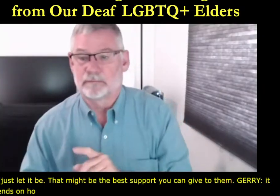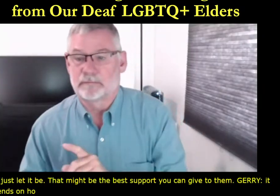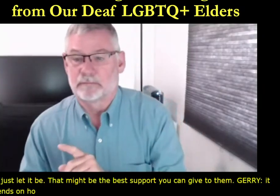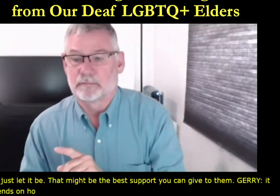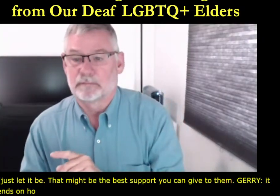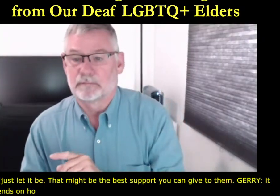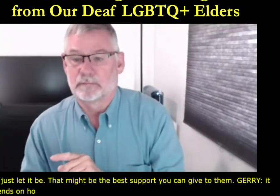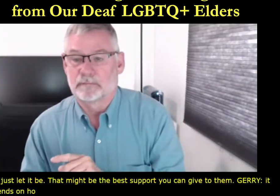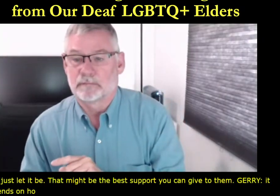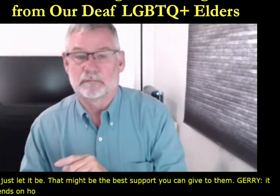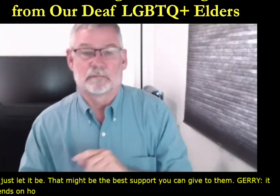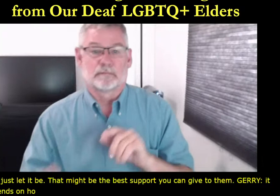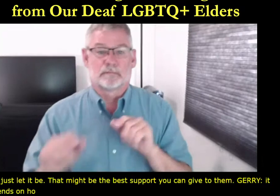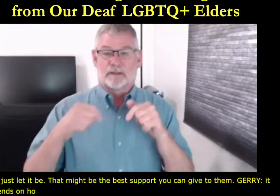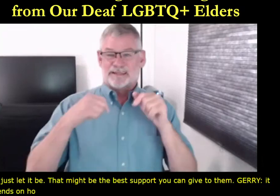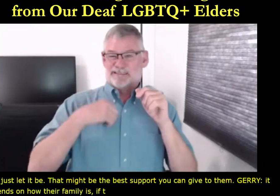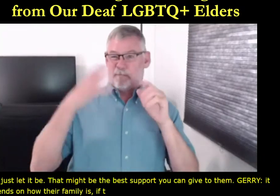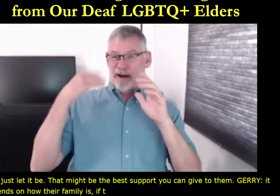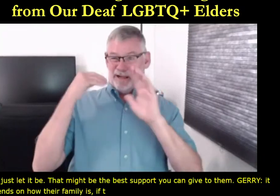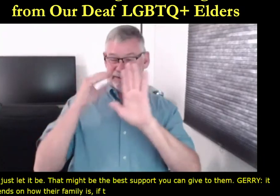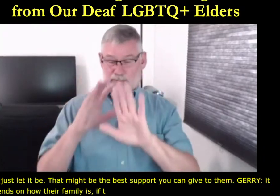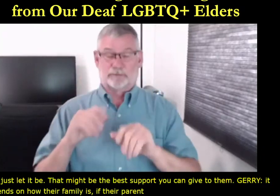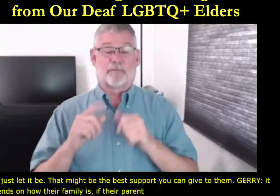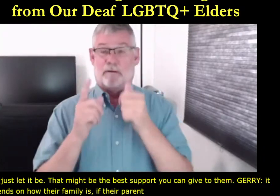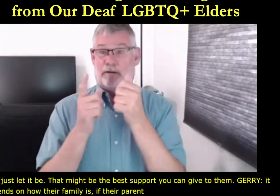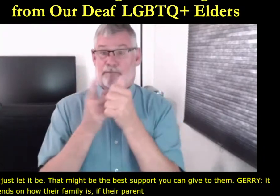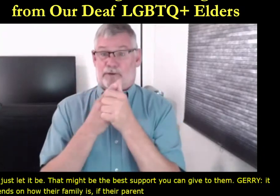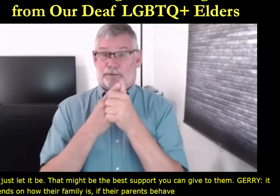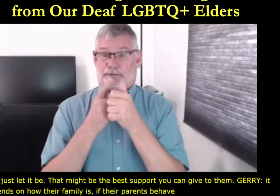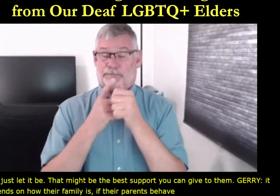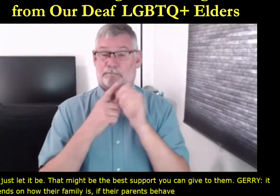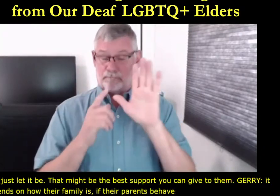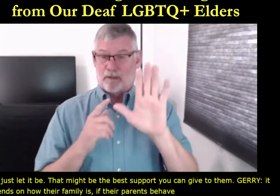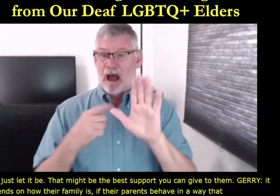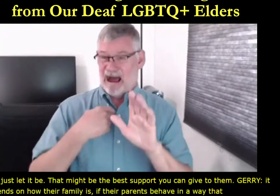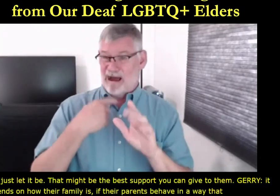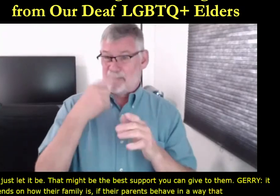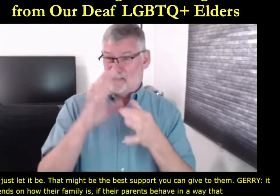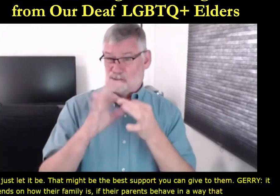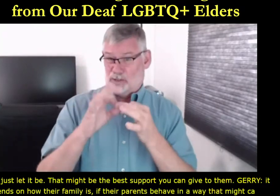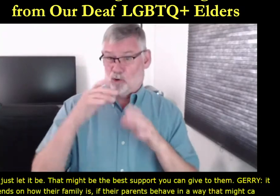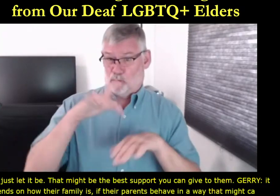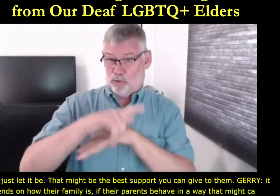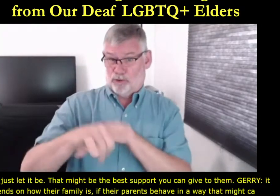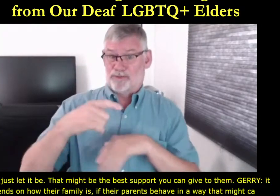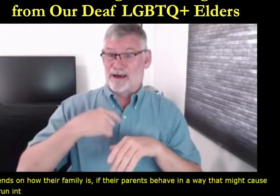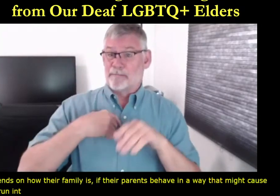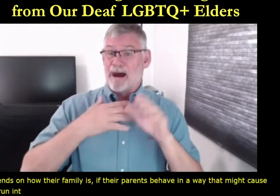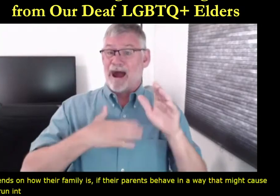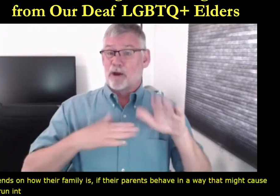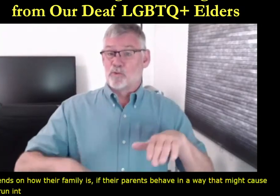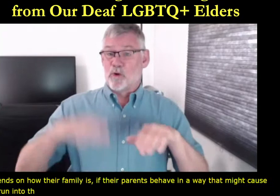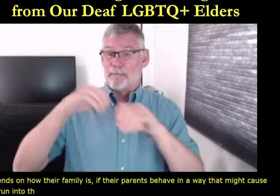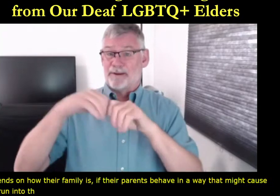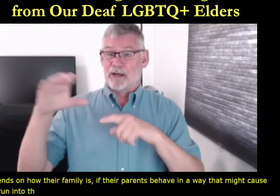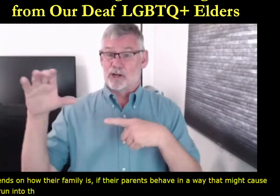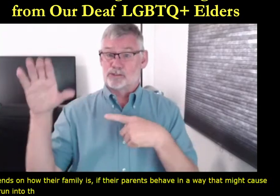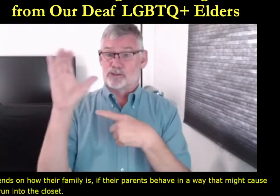yes i will respond with my experience with this back in the day first you know as i told you earlier